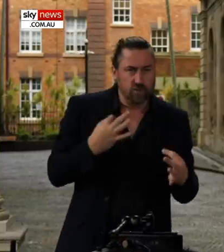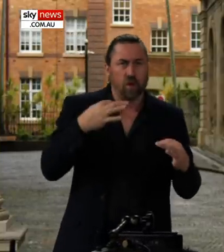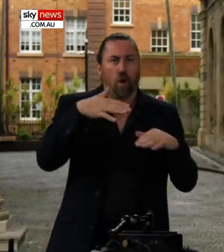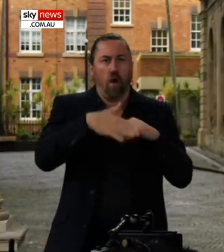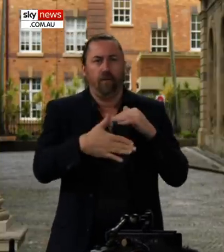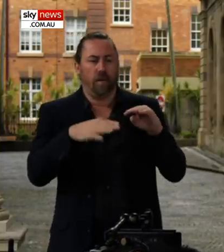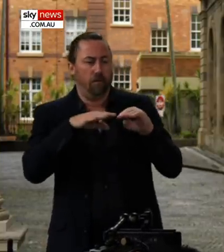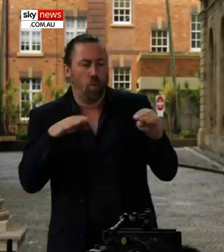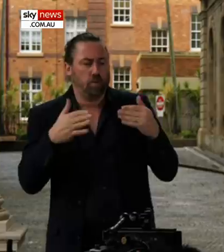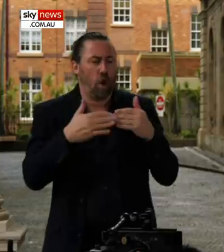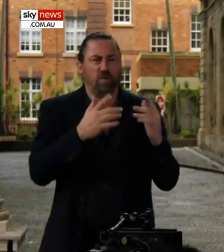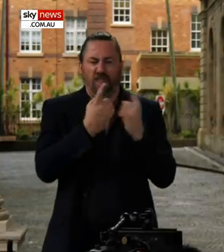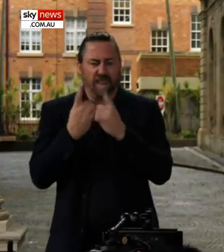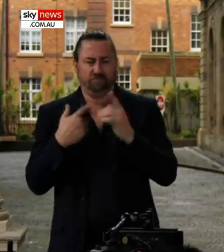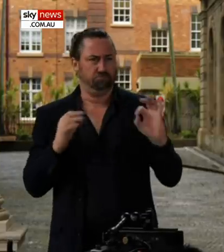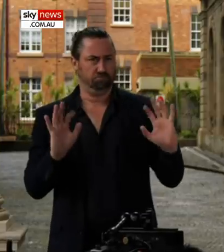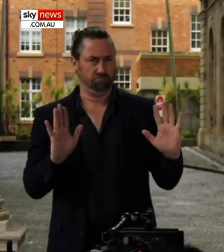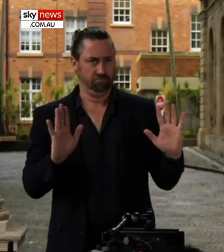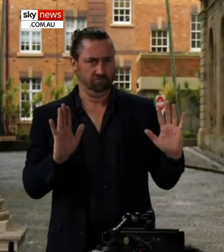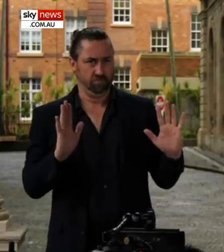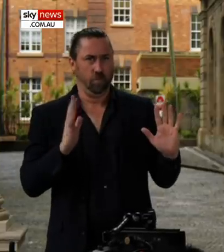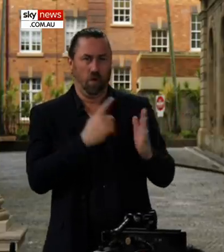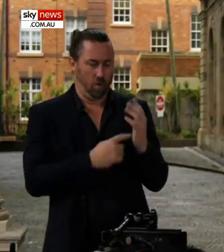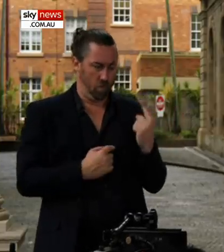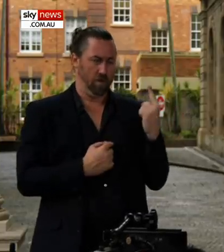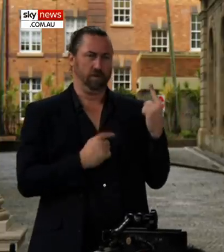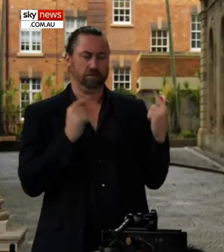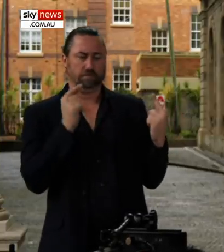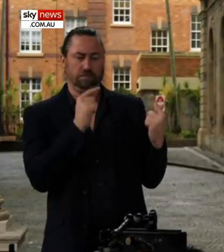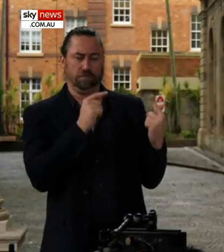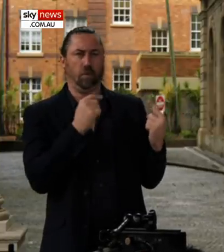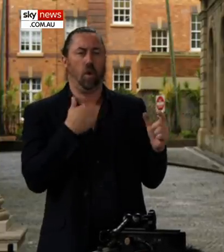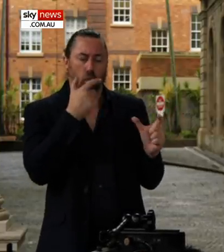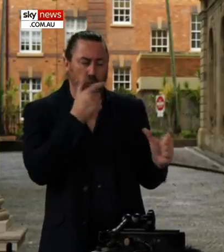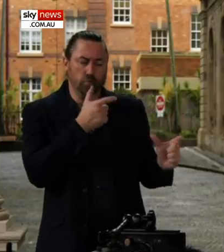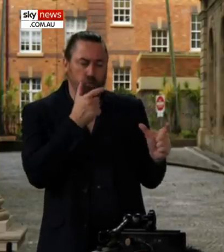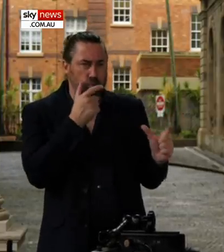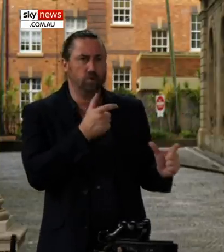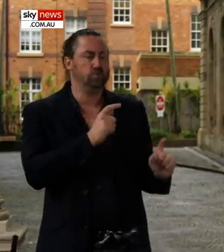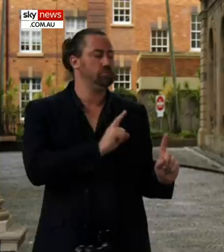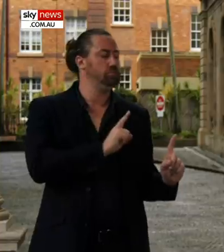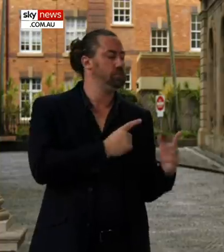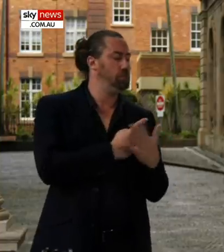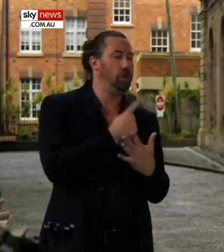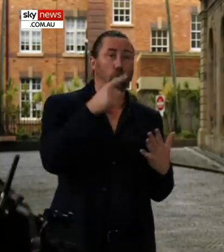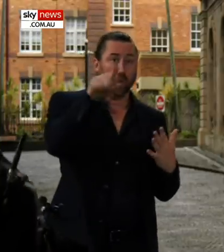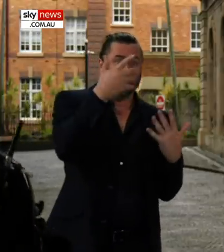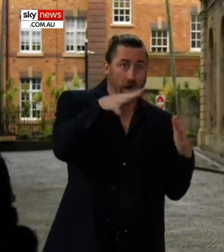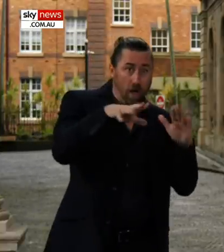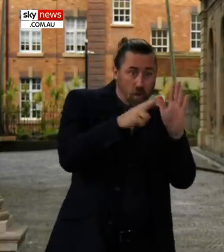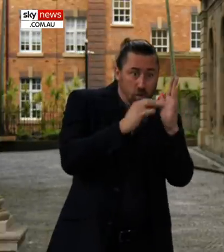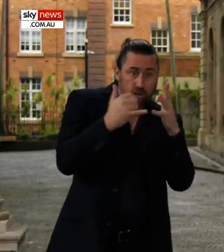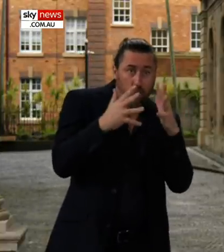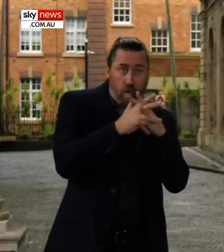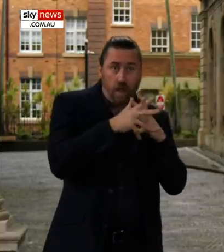relation to New South Wales at this stage based on the case they have, other than keeping a watching brief and asking anyone who's travelled to New South Wales